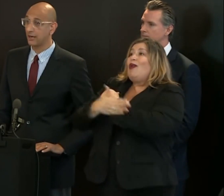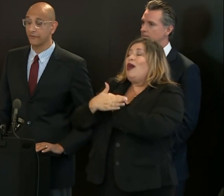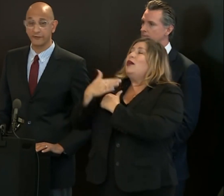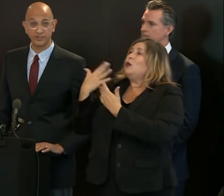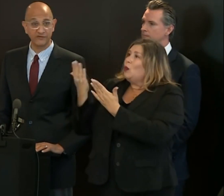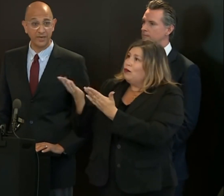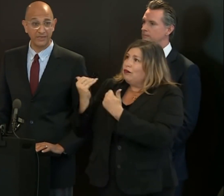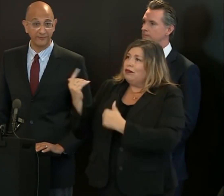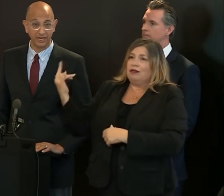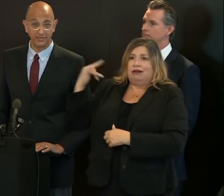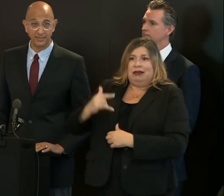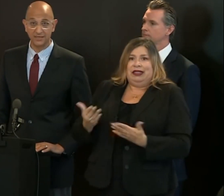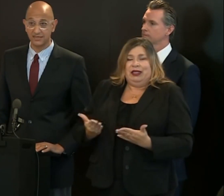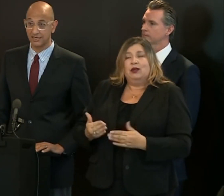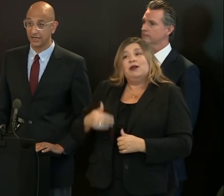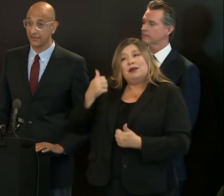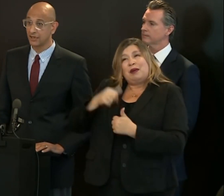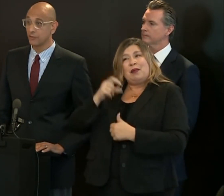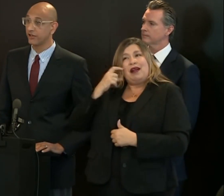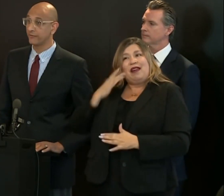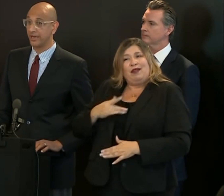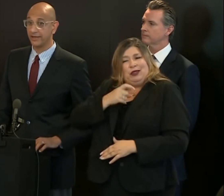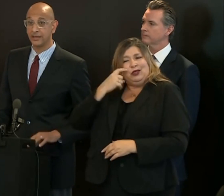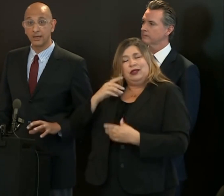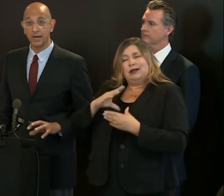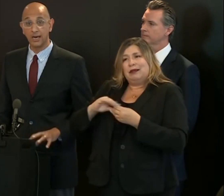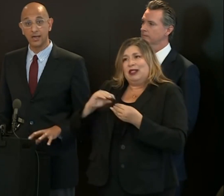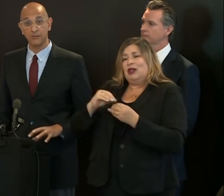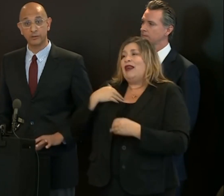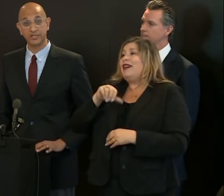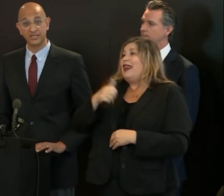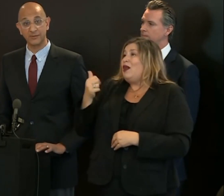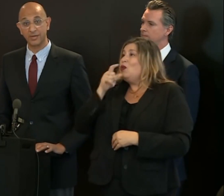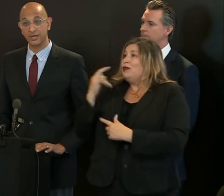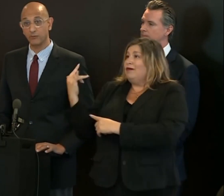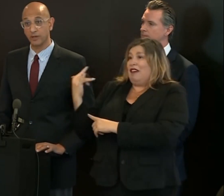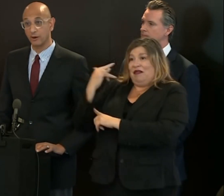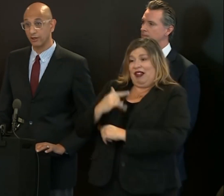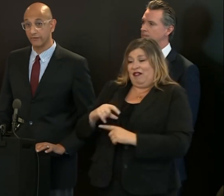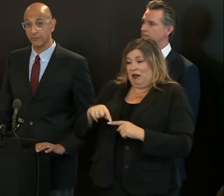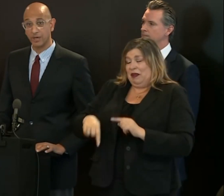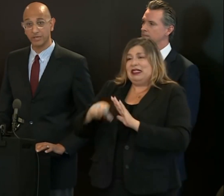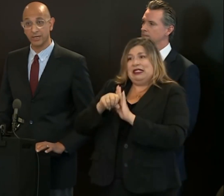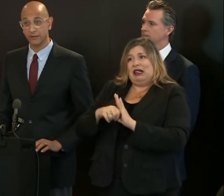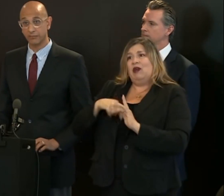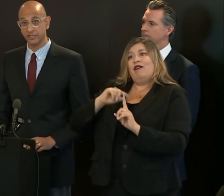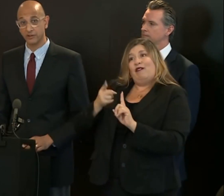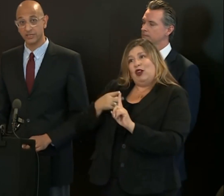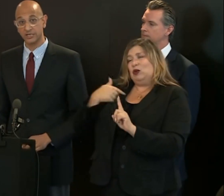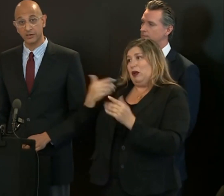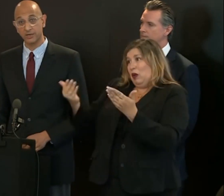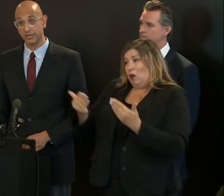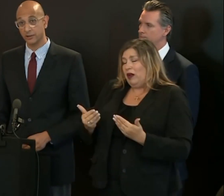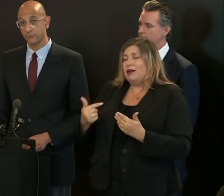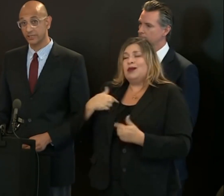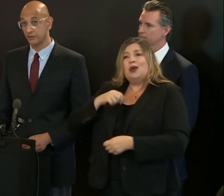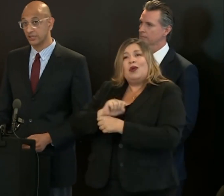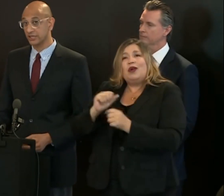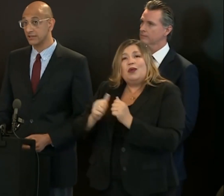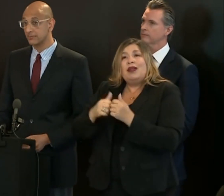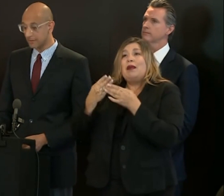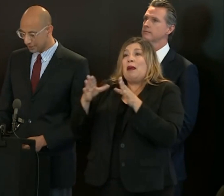first of many flights to the state. We have been participating with all of our public health resources, our